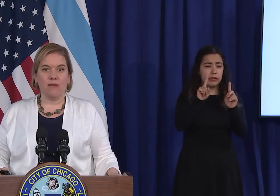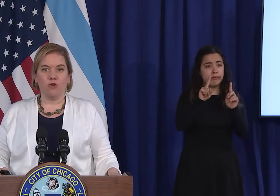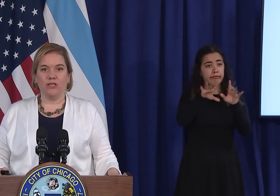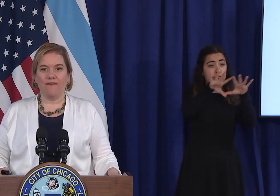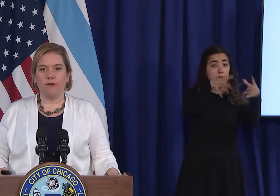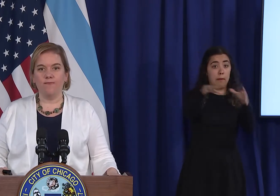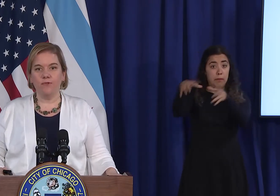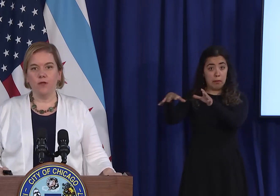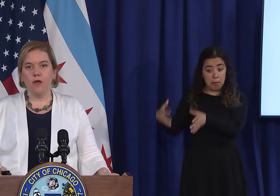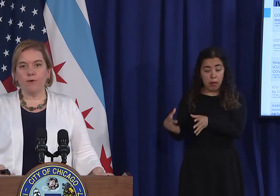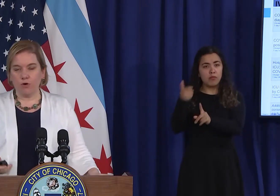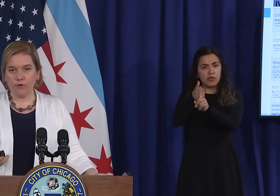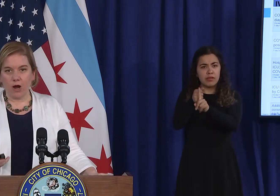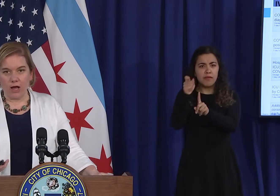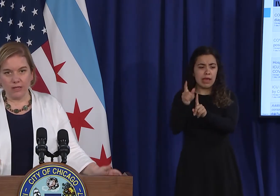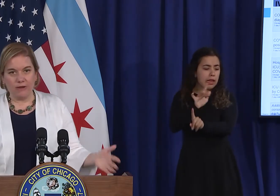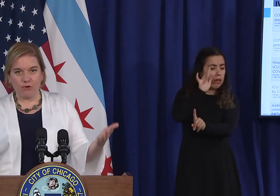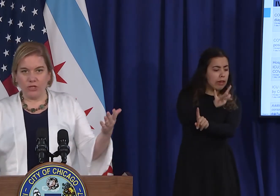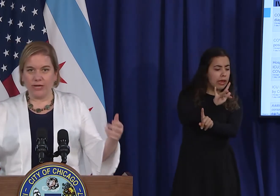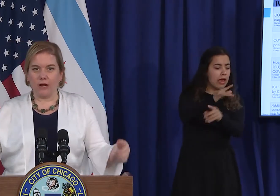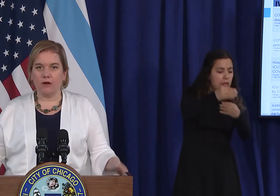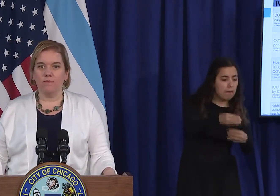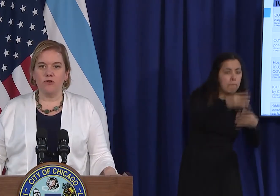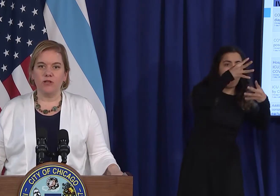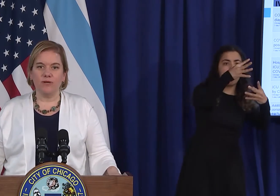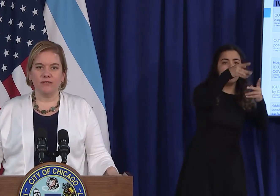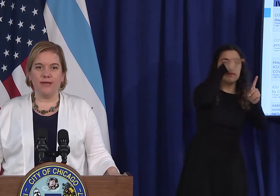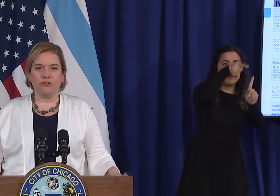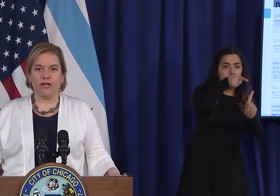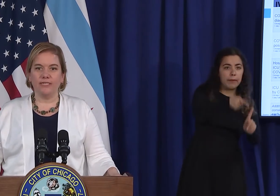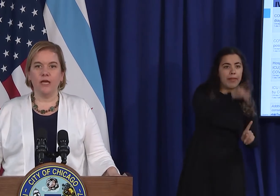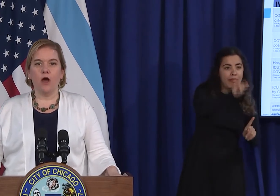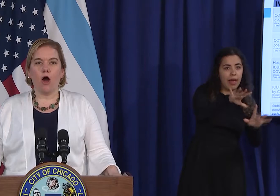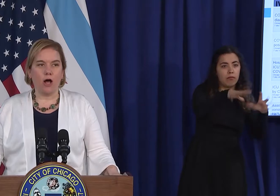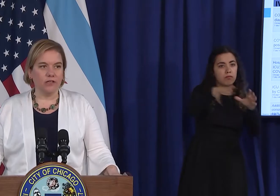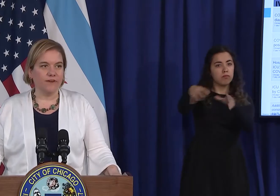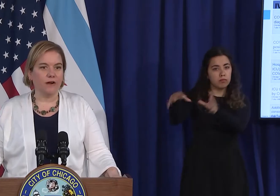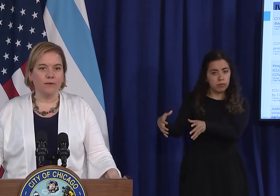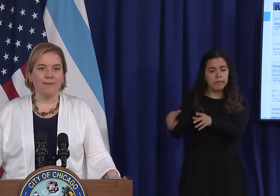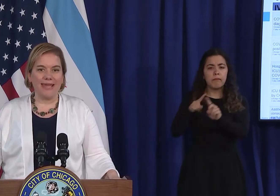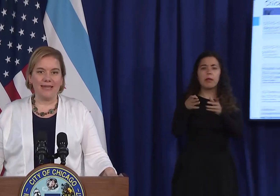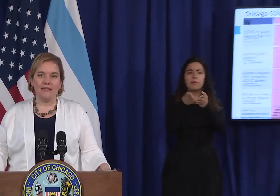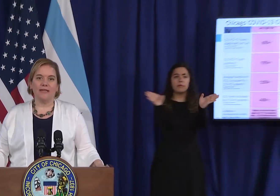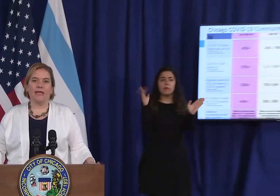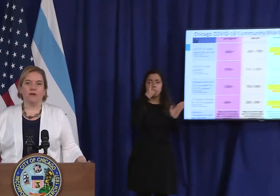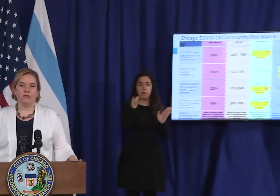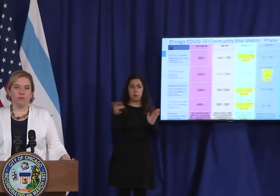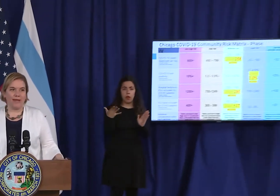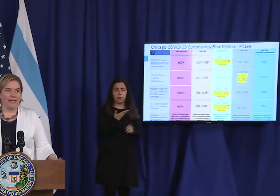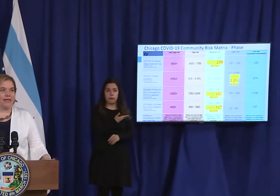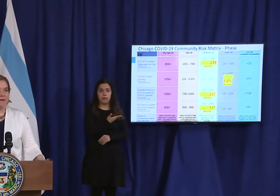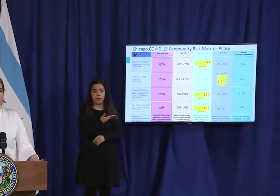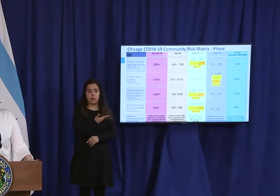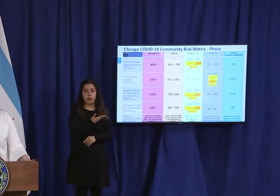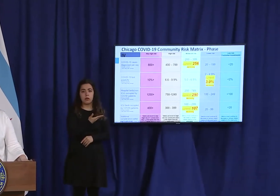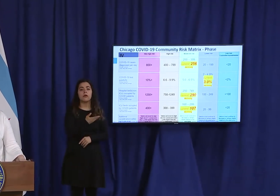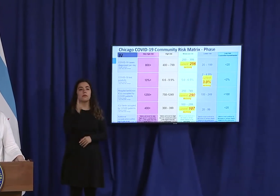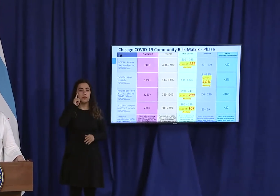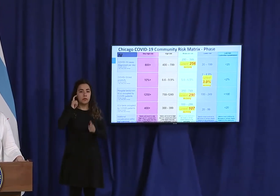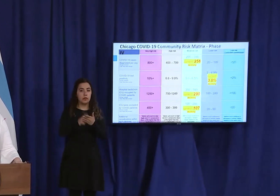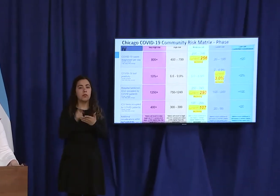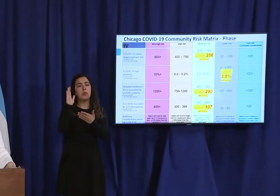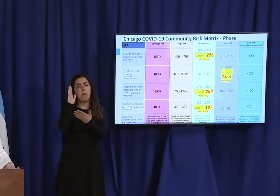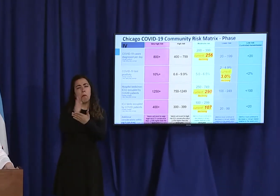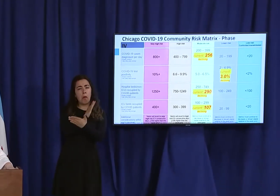down to the neighborhood level. But overall, if we look at our community risk matrix, all of our main indicators remain in the moderate